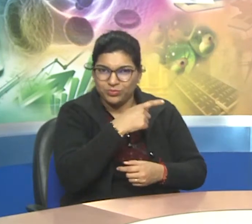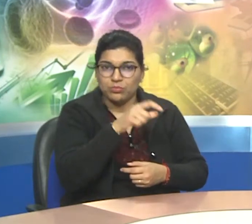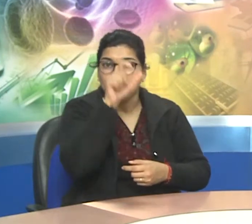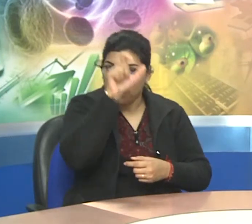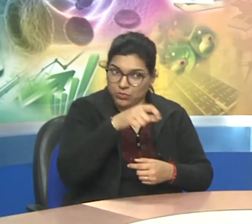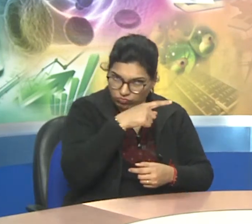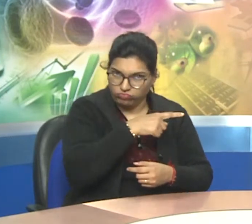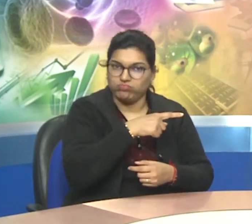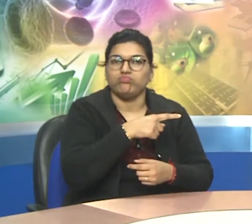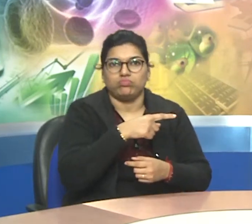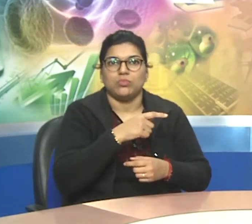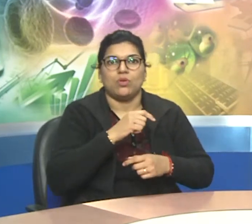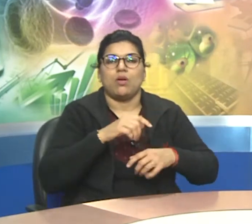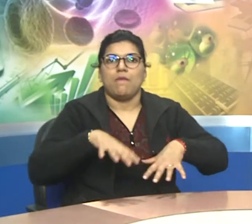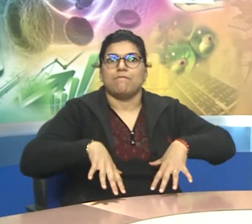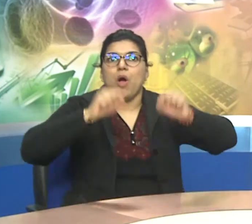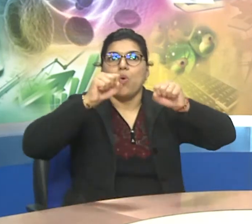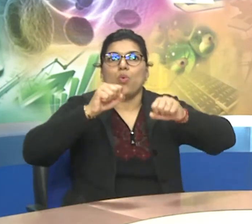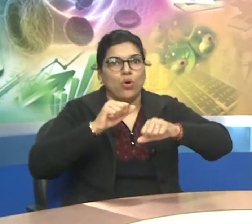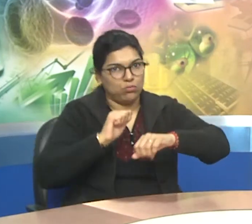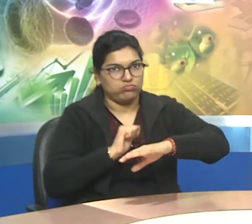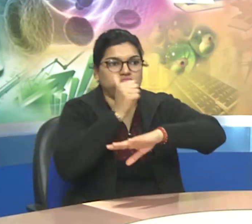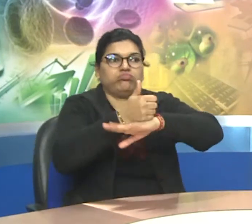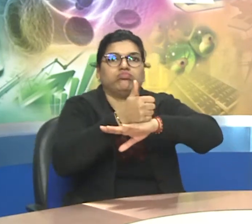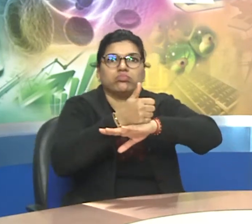can see the image of this old man.